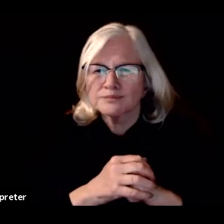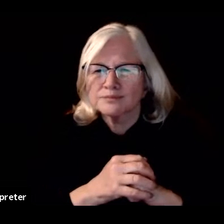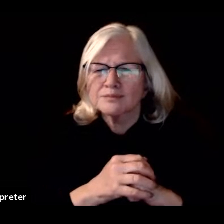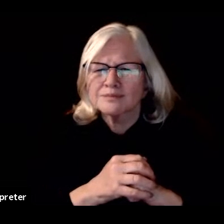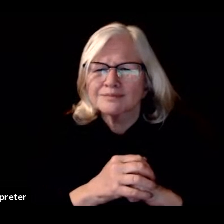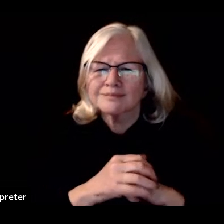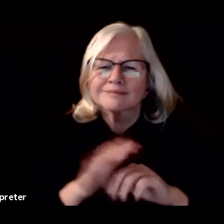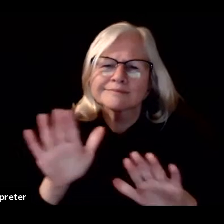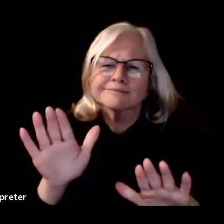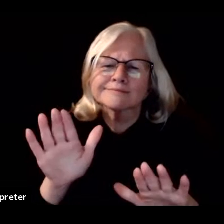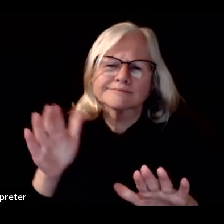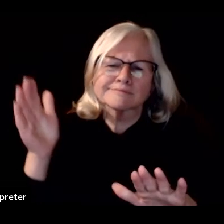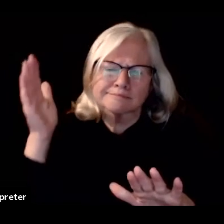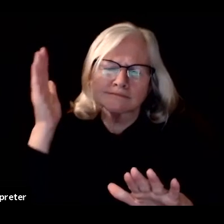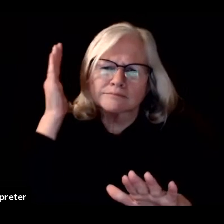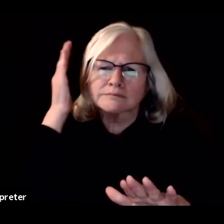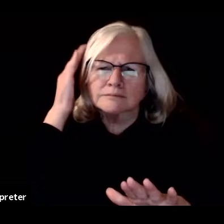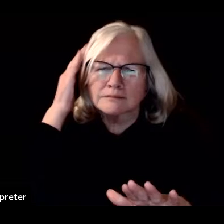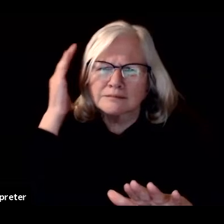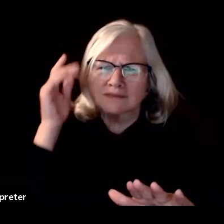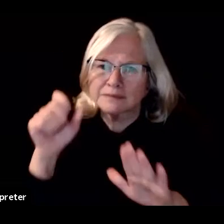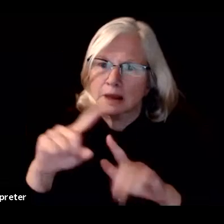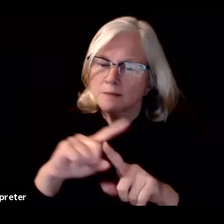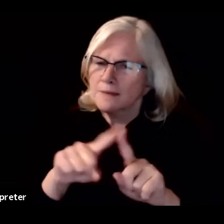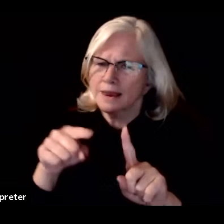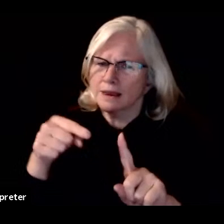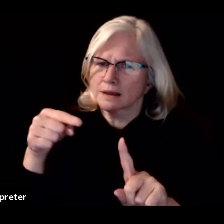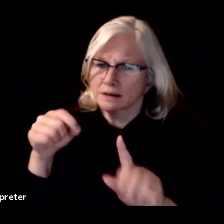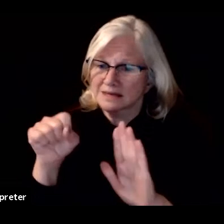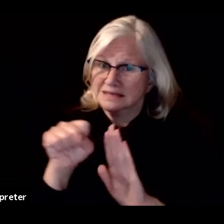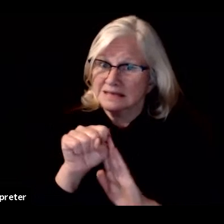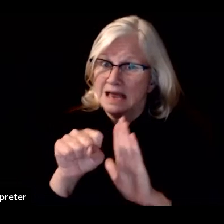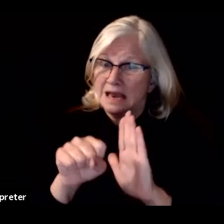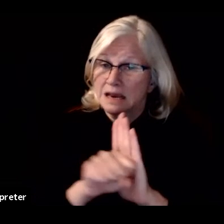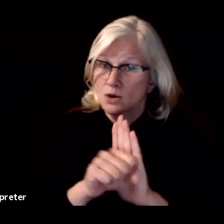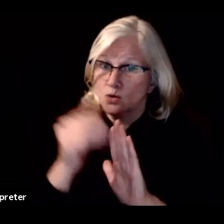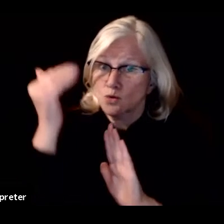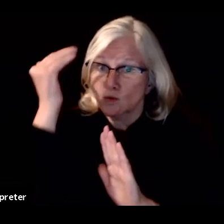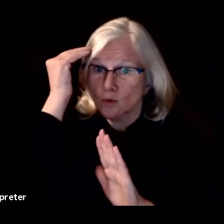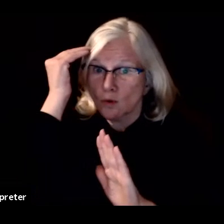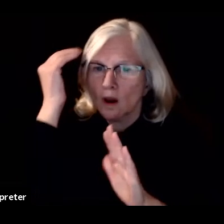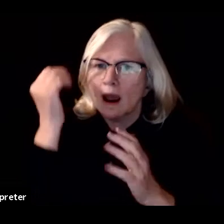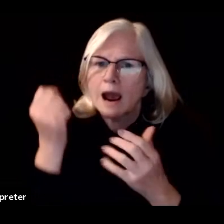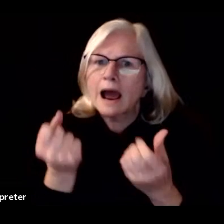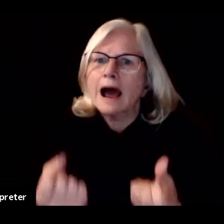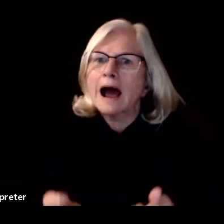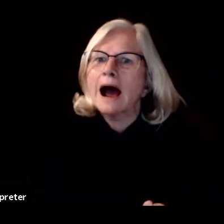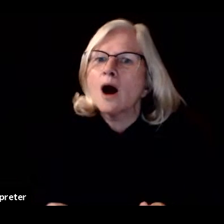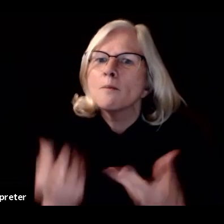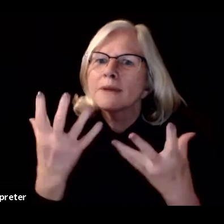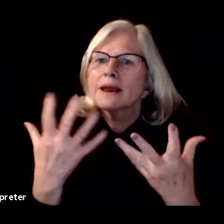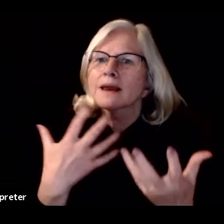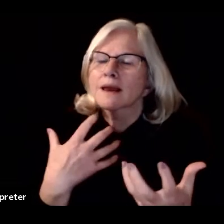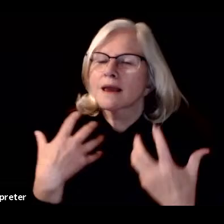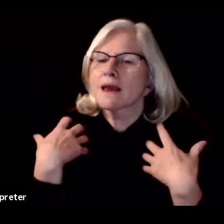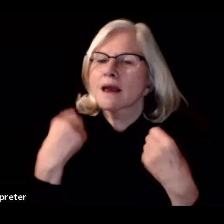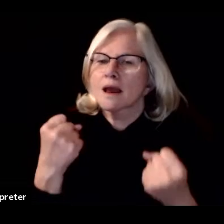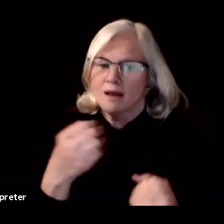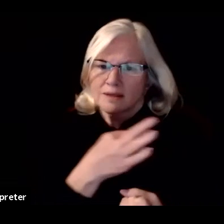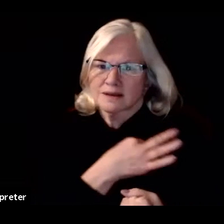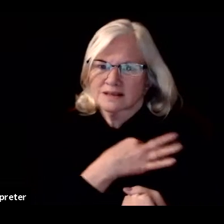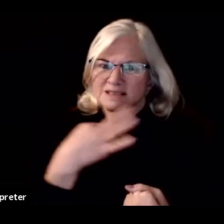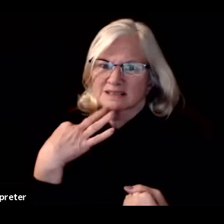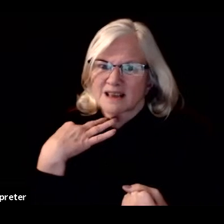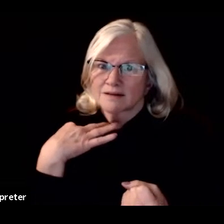staff statewide are out right now because they either have COVID or have been exposed